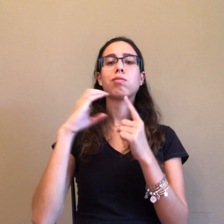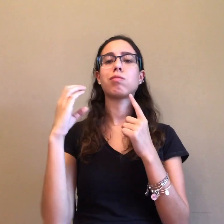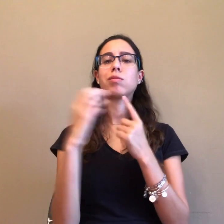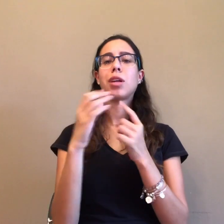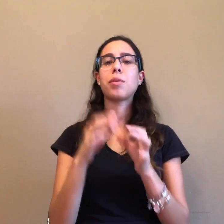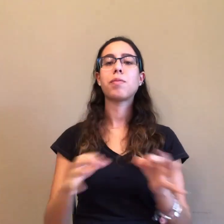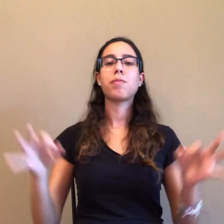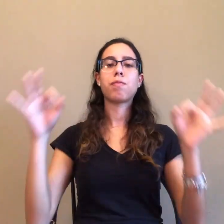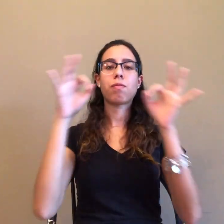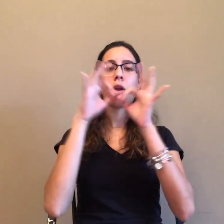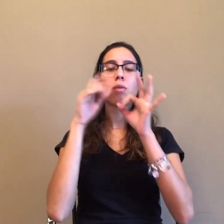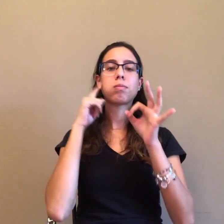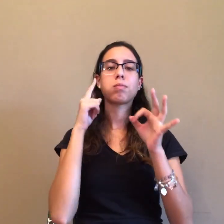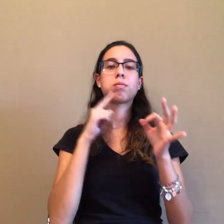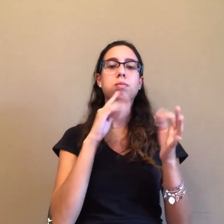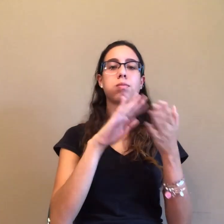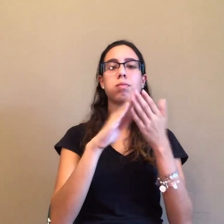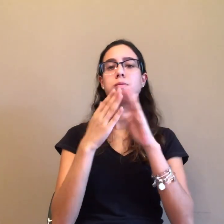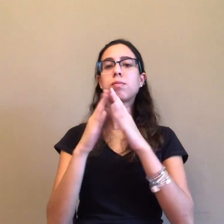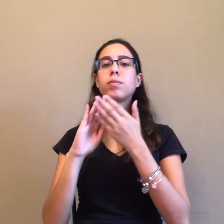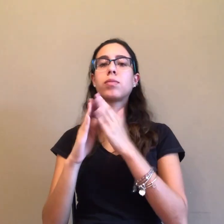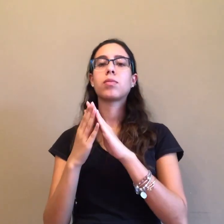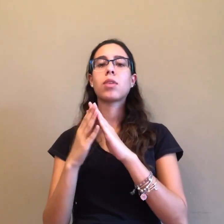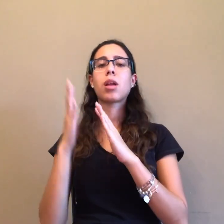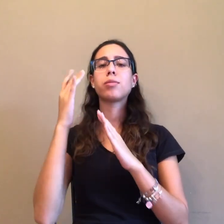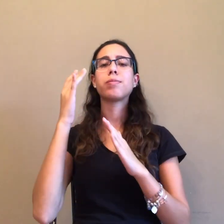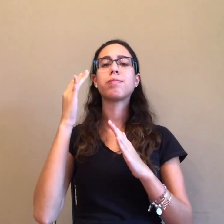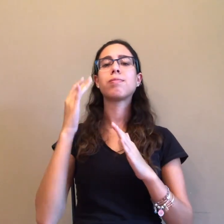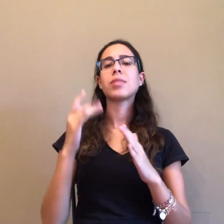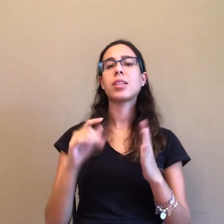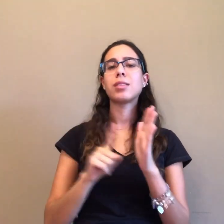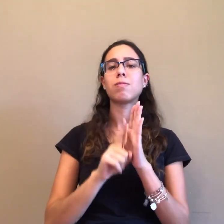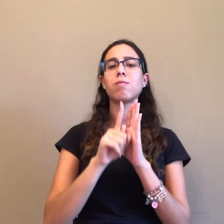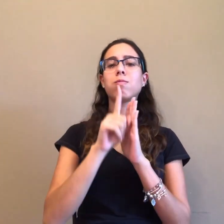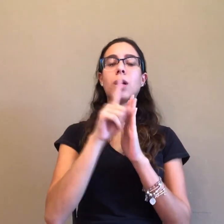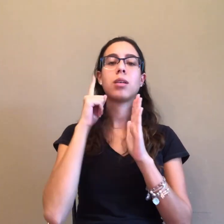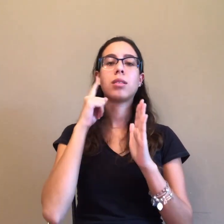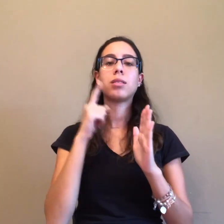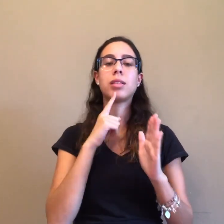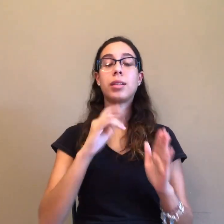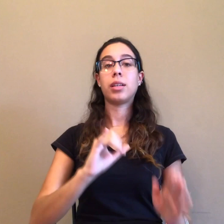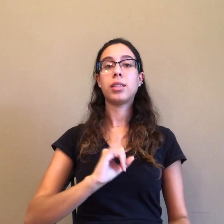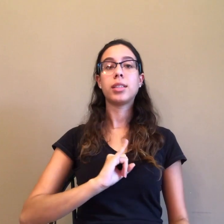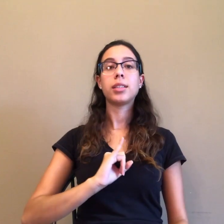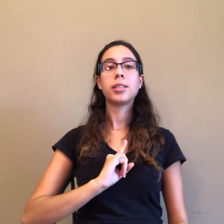Deaf culture is important in the deaf community because it develops deaf identity.